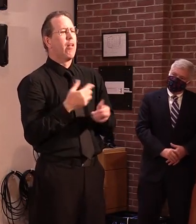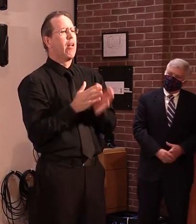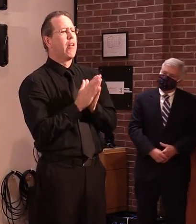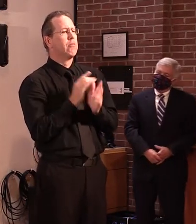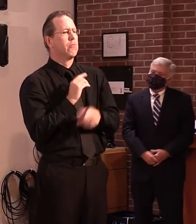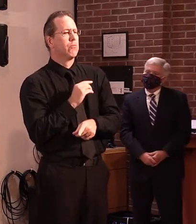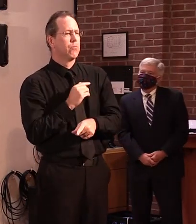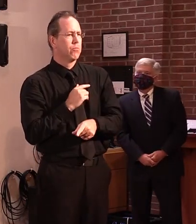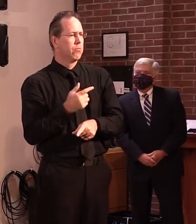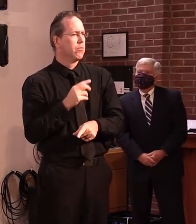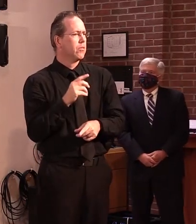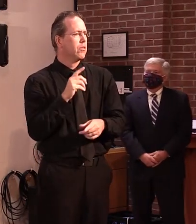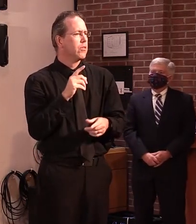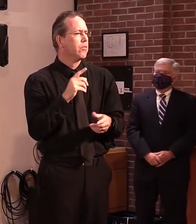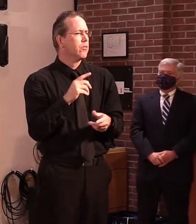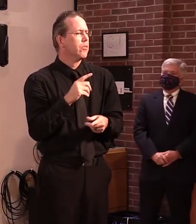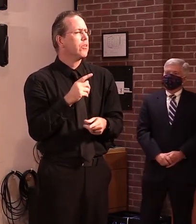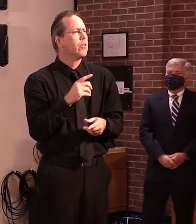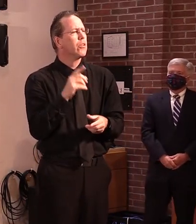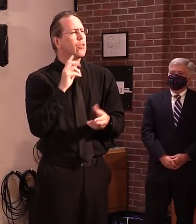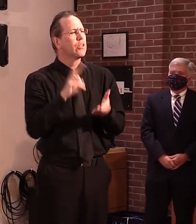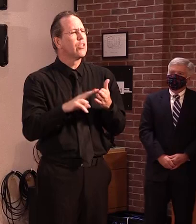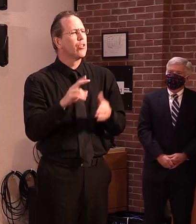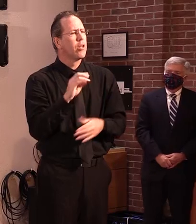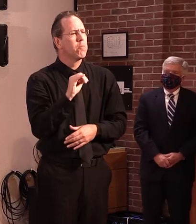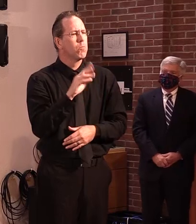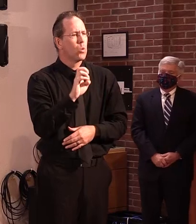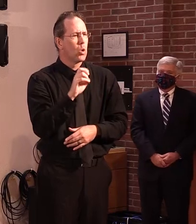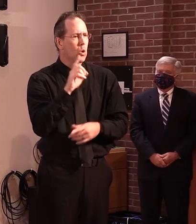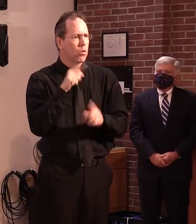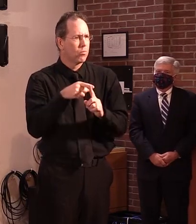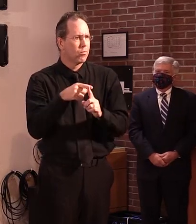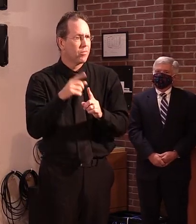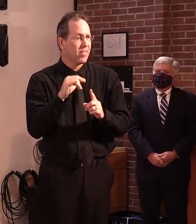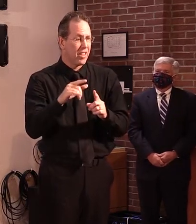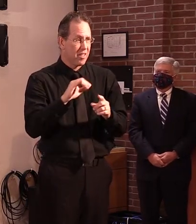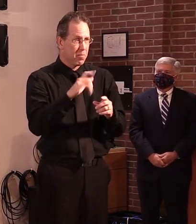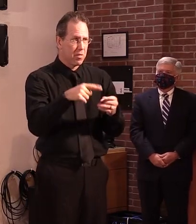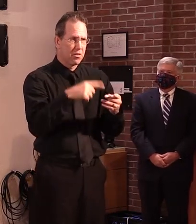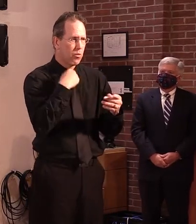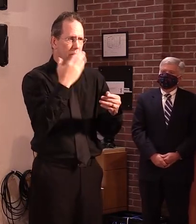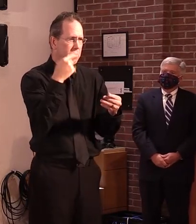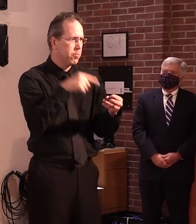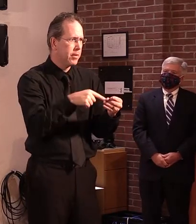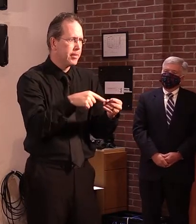We're a bit discouraged, but hopeful that we'll be able to see some improvement